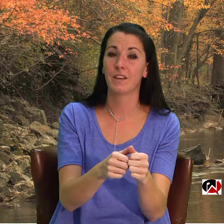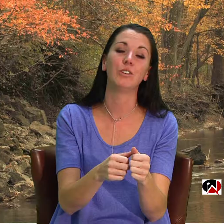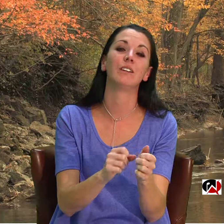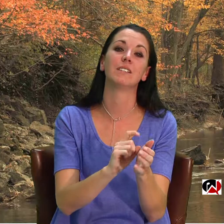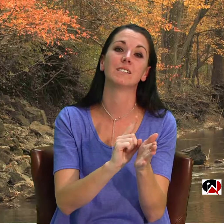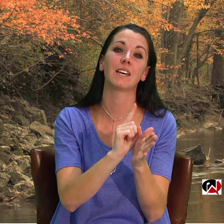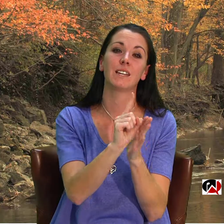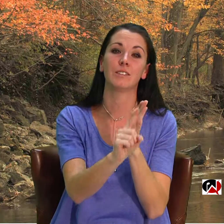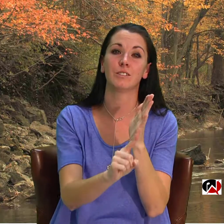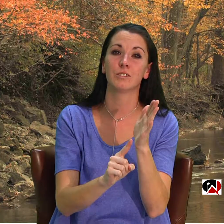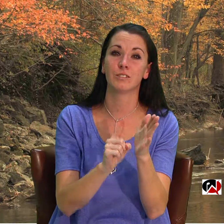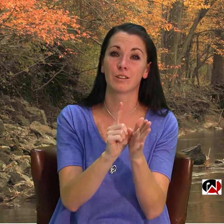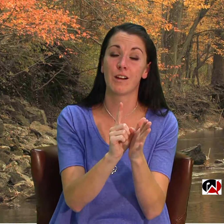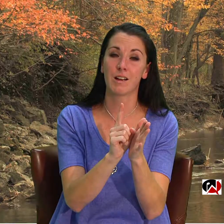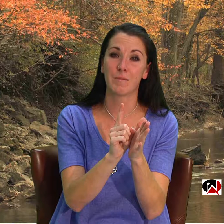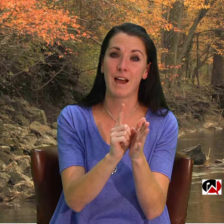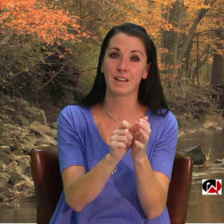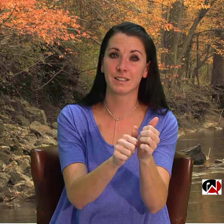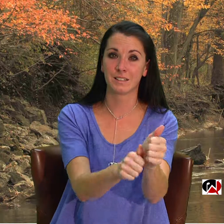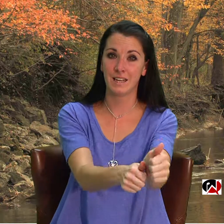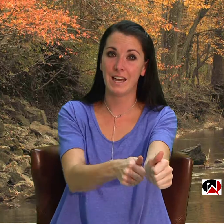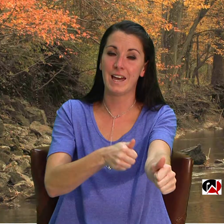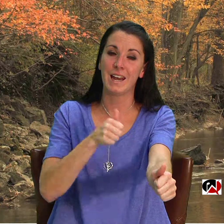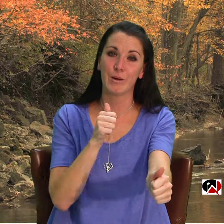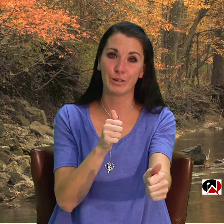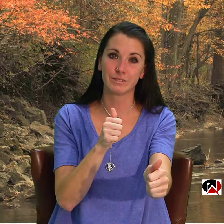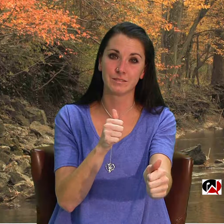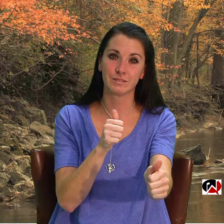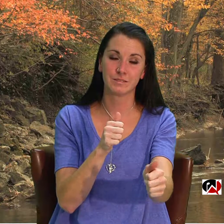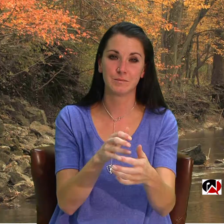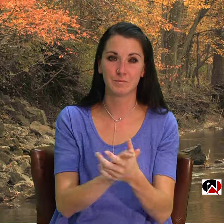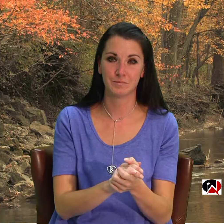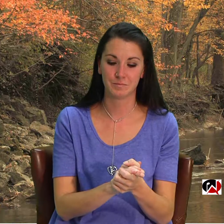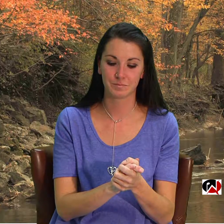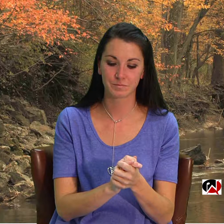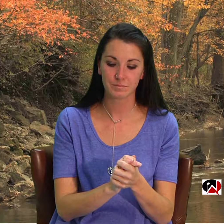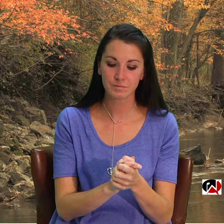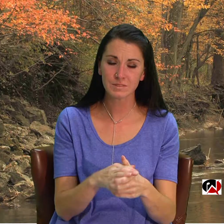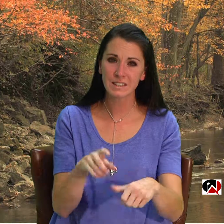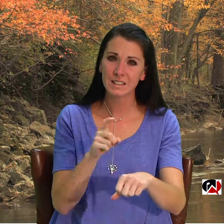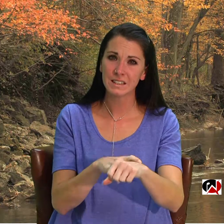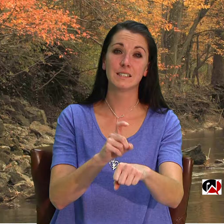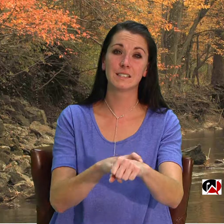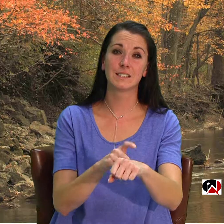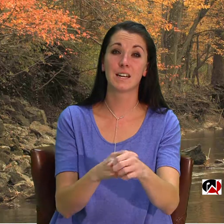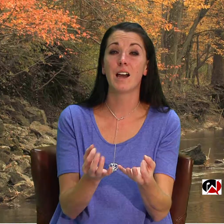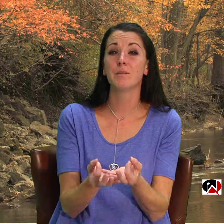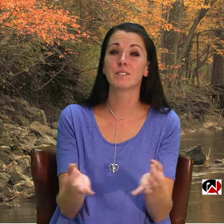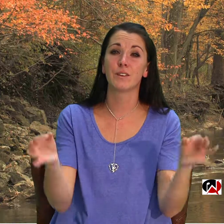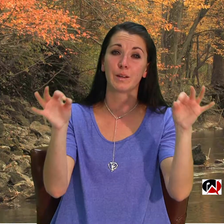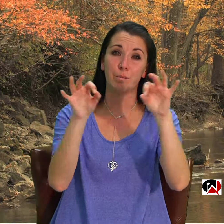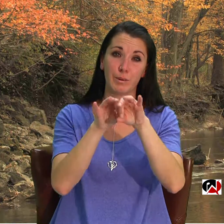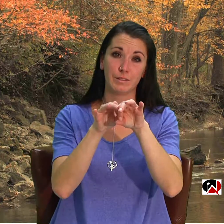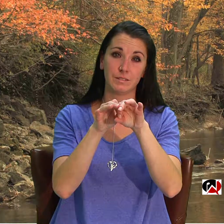Sunday, time is going to change. So you have to remember that you need to set your clock